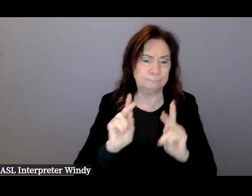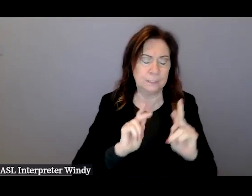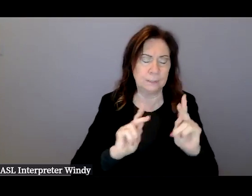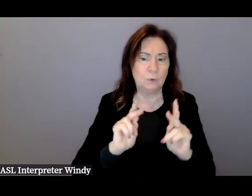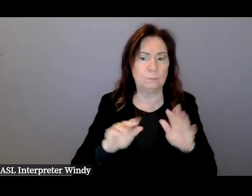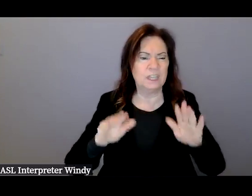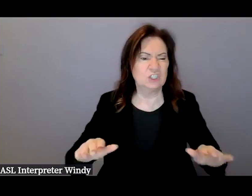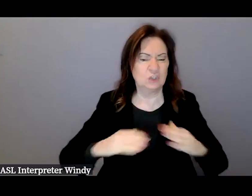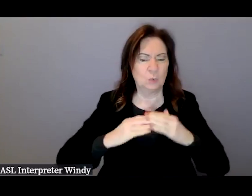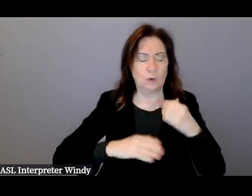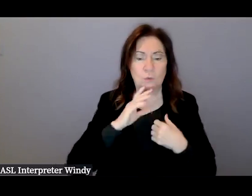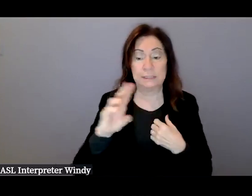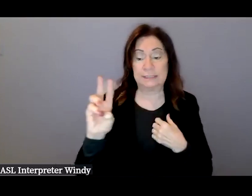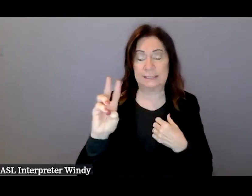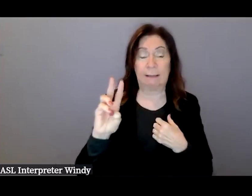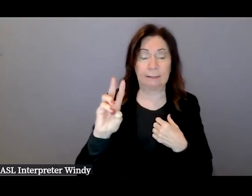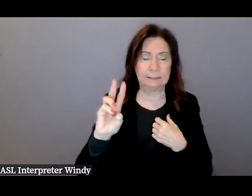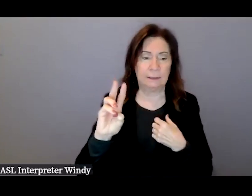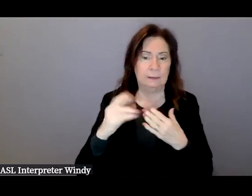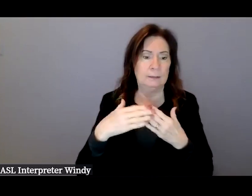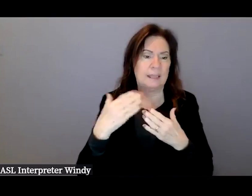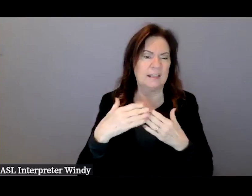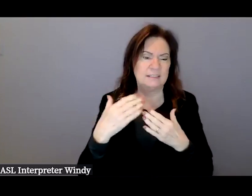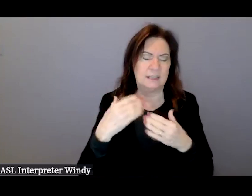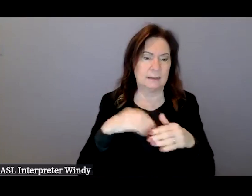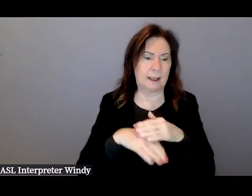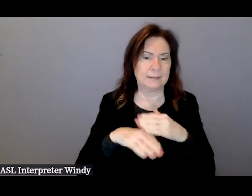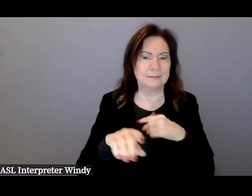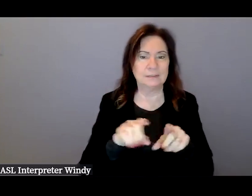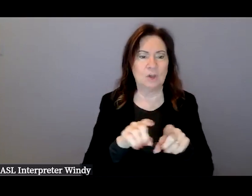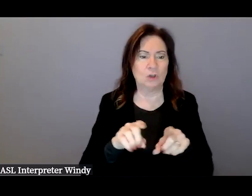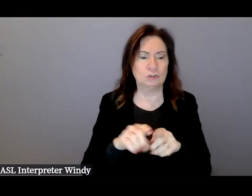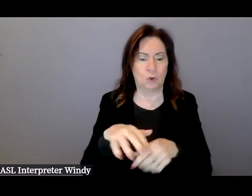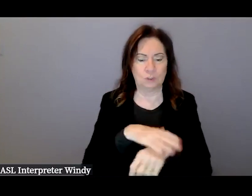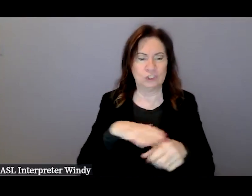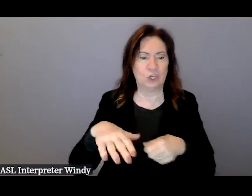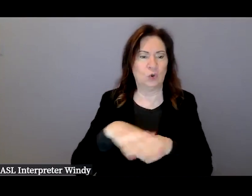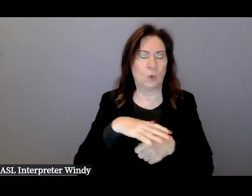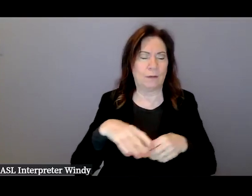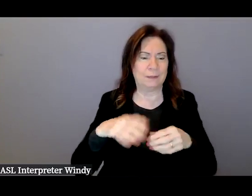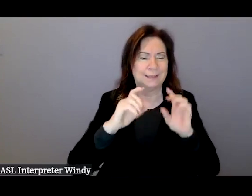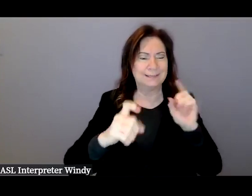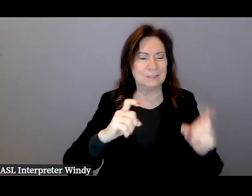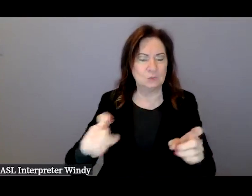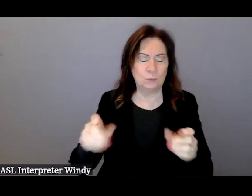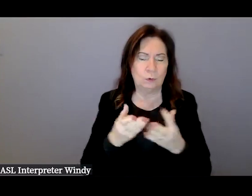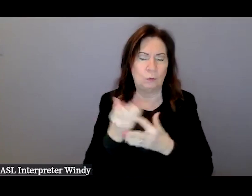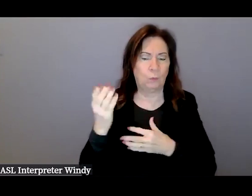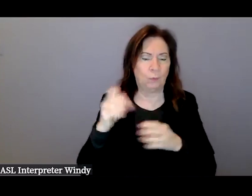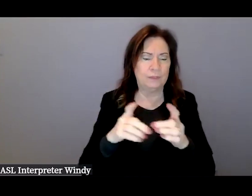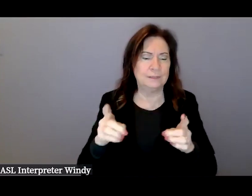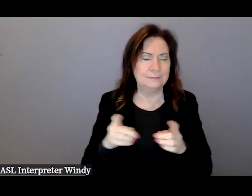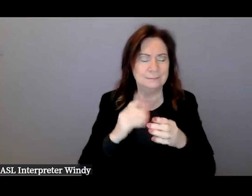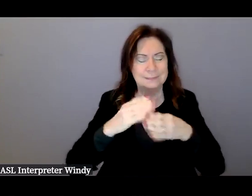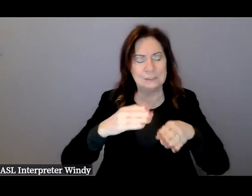under 6, and are easily accessed and are geographically distributed throughout our distribution